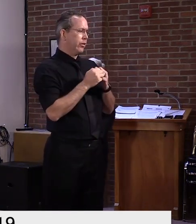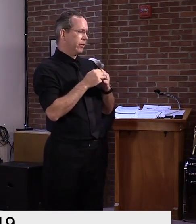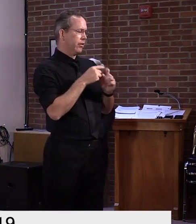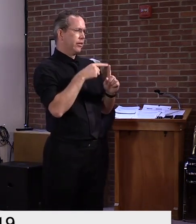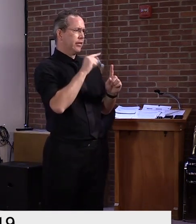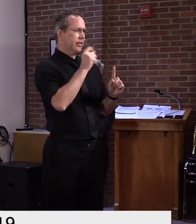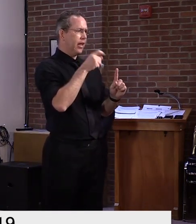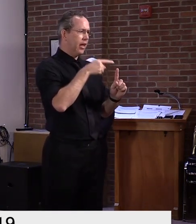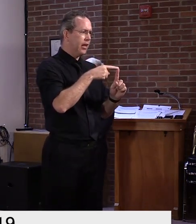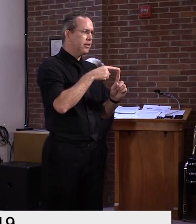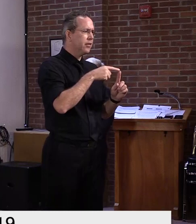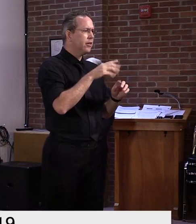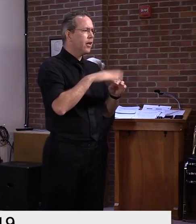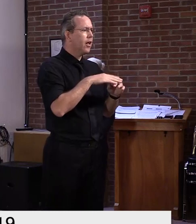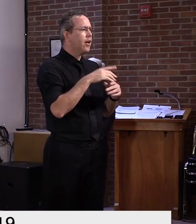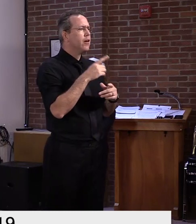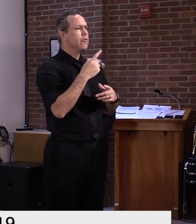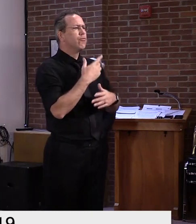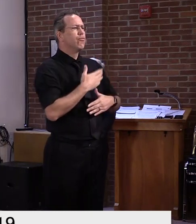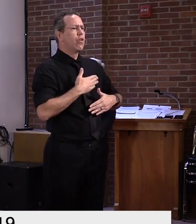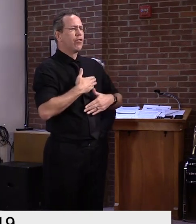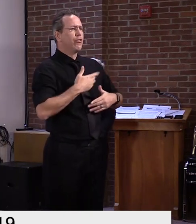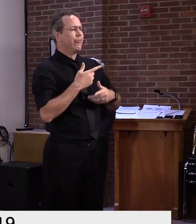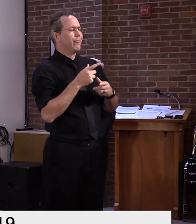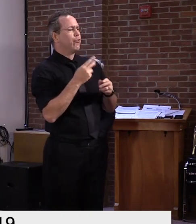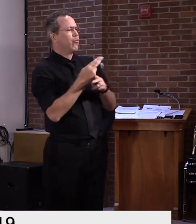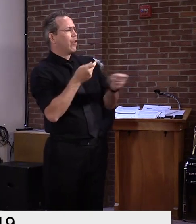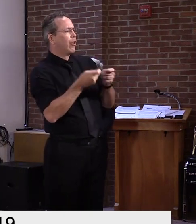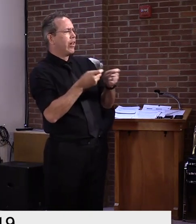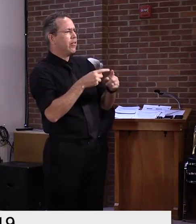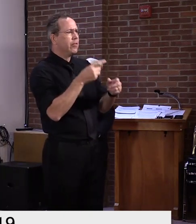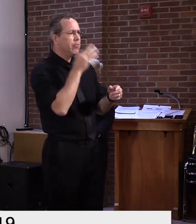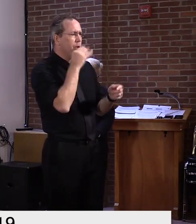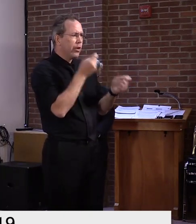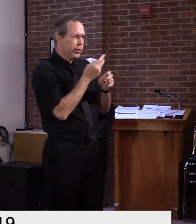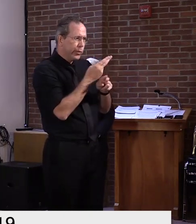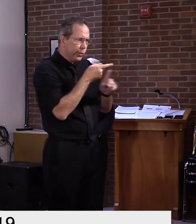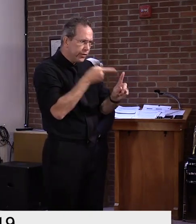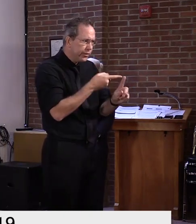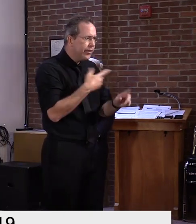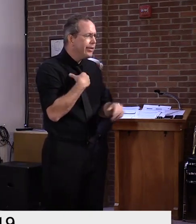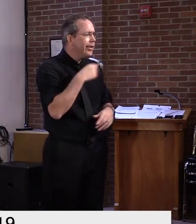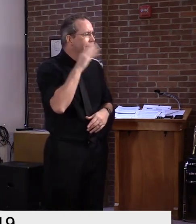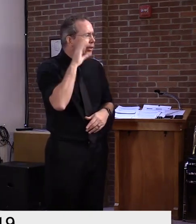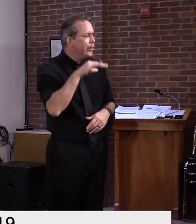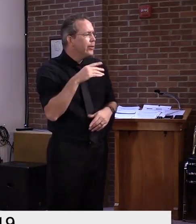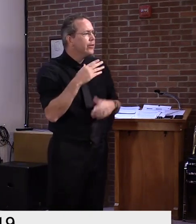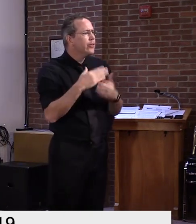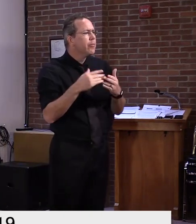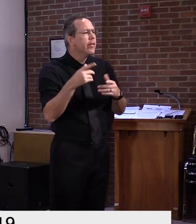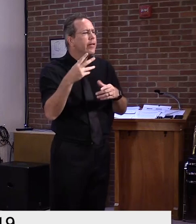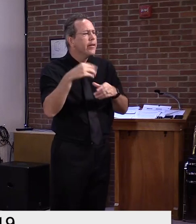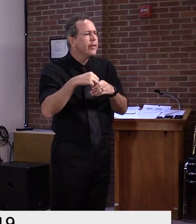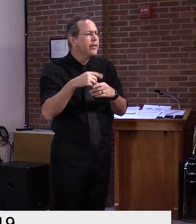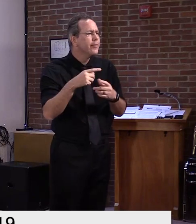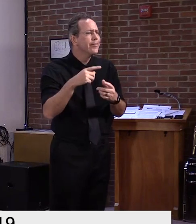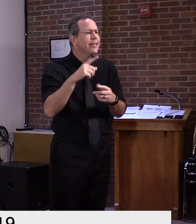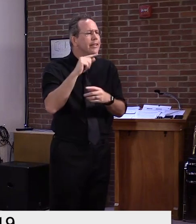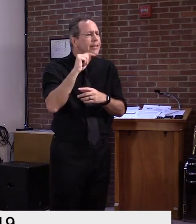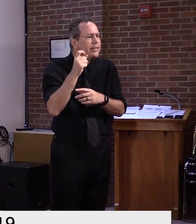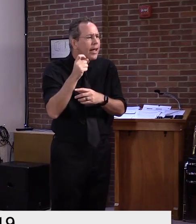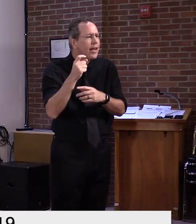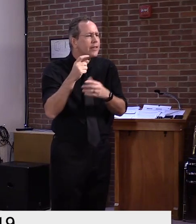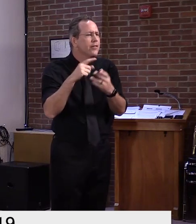about the others, but I know that there's a lot of controversial items within the tax and regulate system, and there's a lot of points of view. So we'll